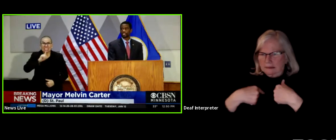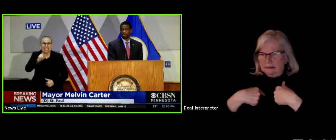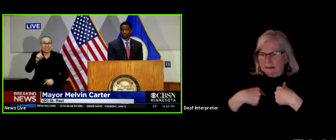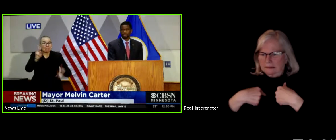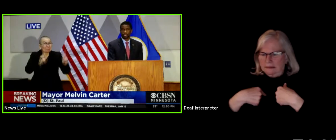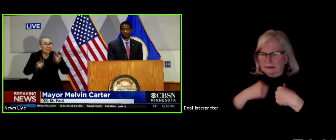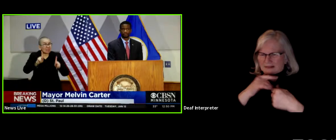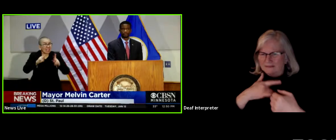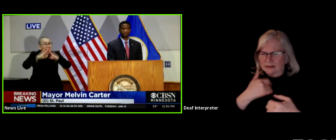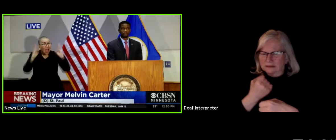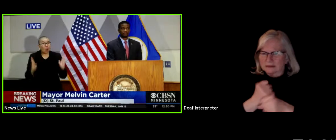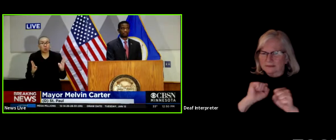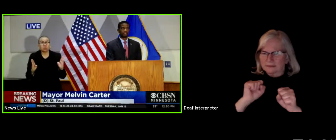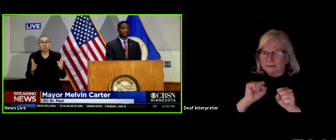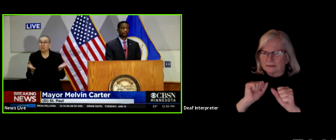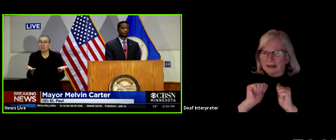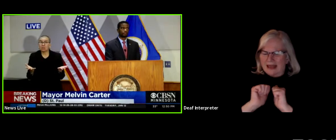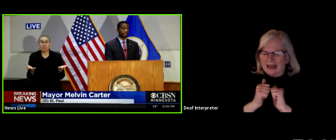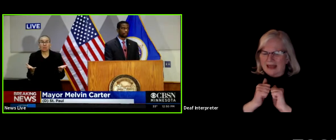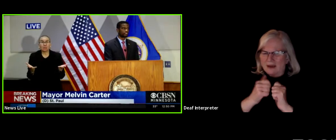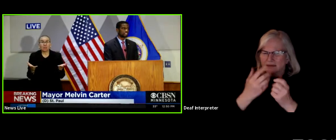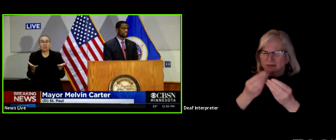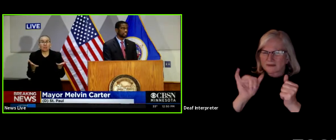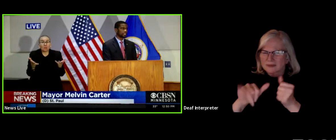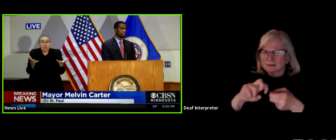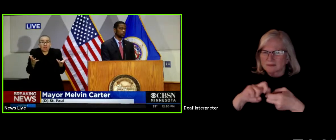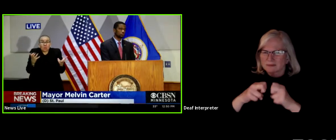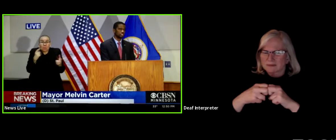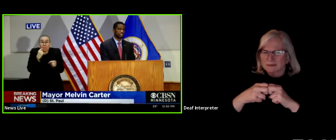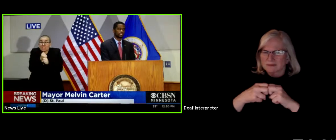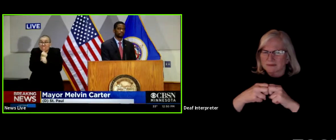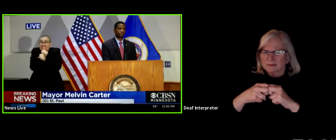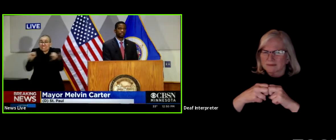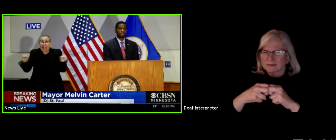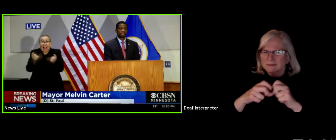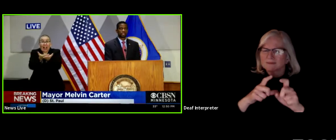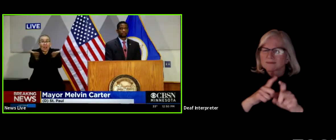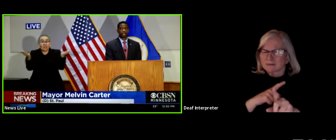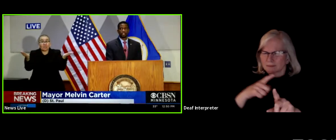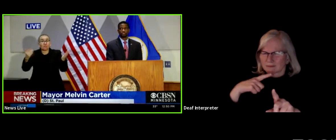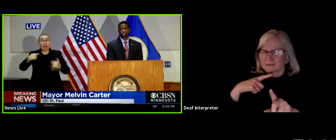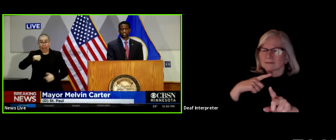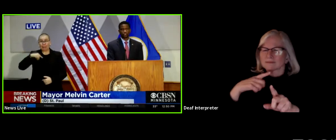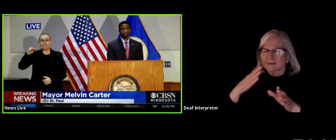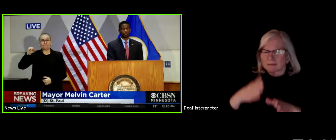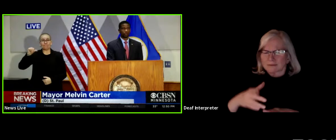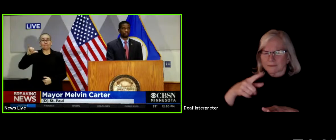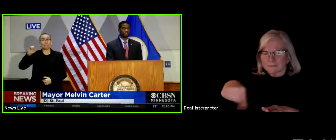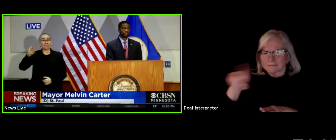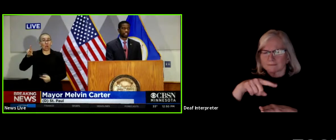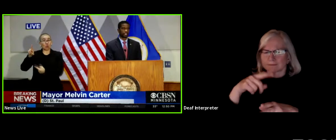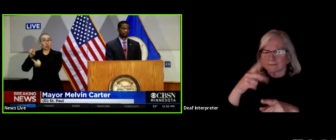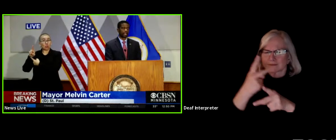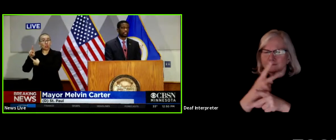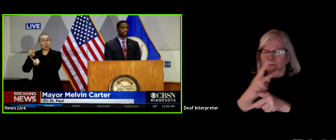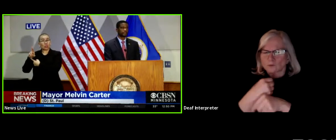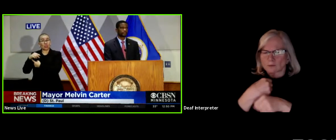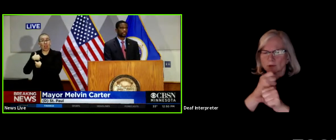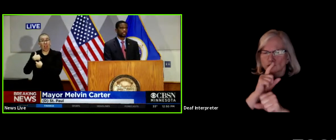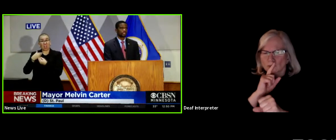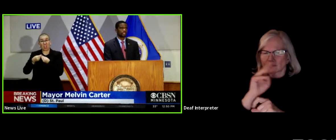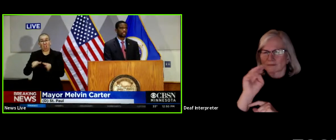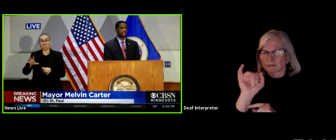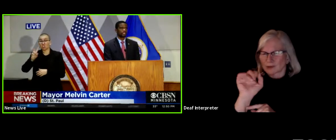every Minnesotan safe. And I am the mayor of a city that closed the year by losing a 2-year-old to gun